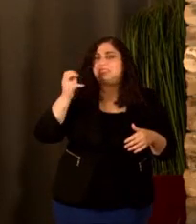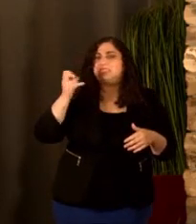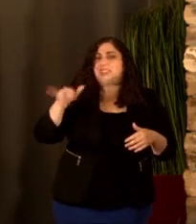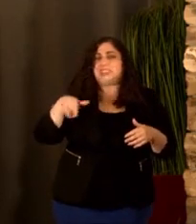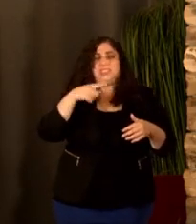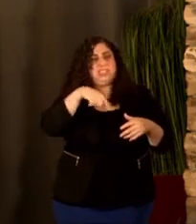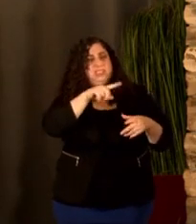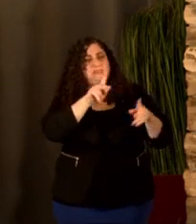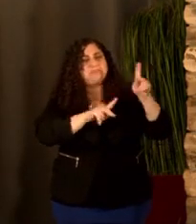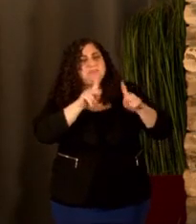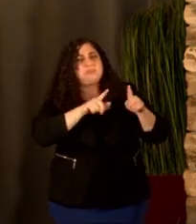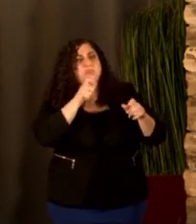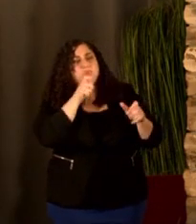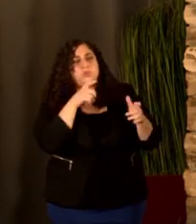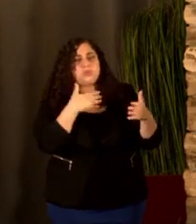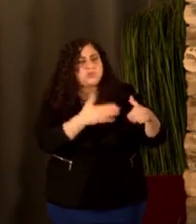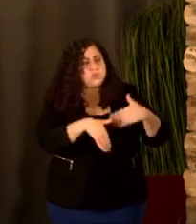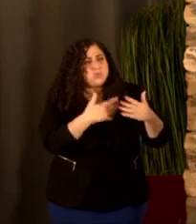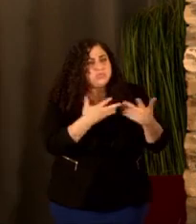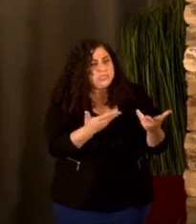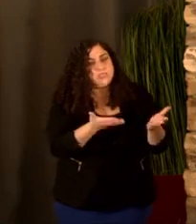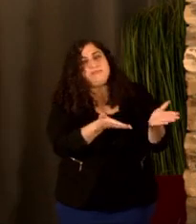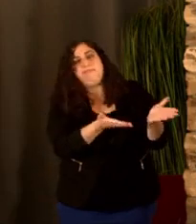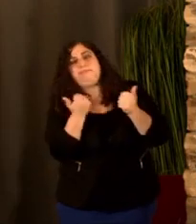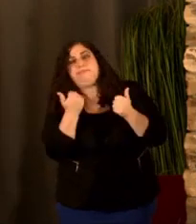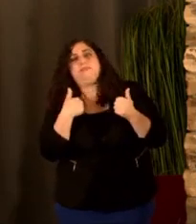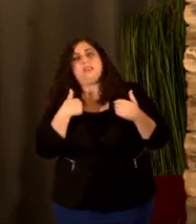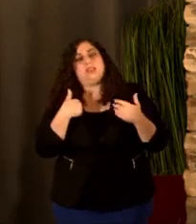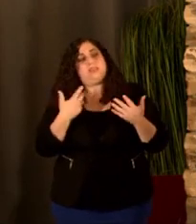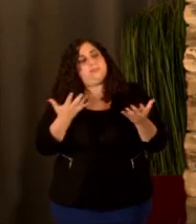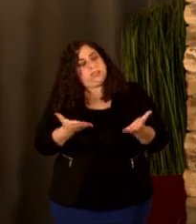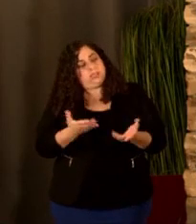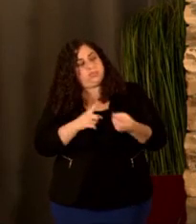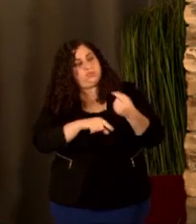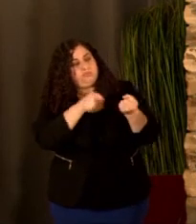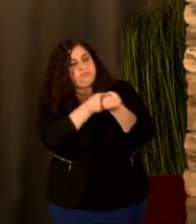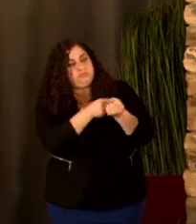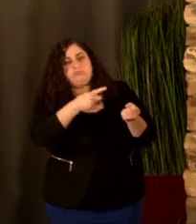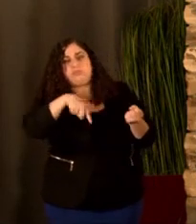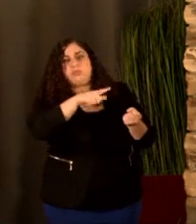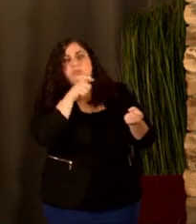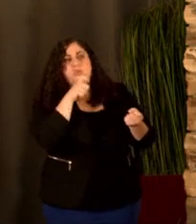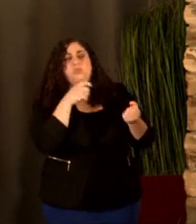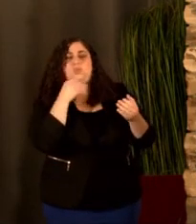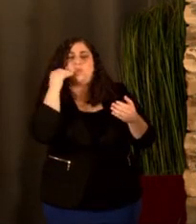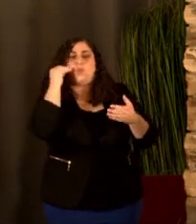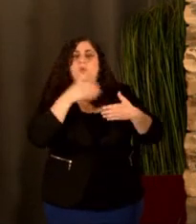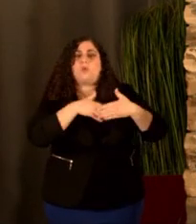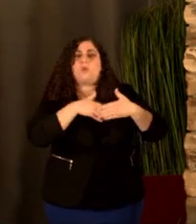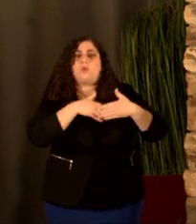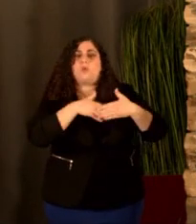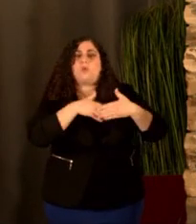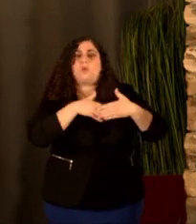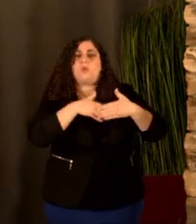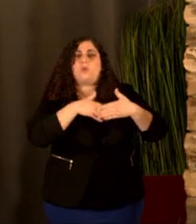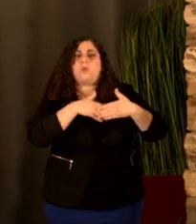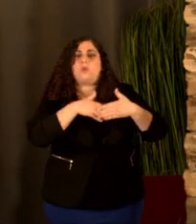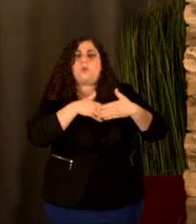to do more and more to help support people back on their feet and to life where they can live